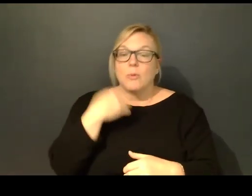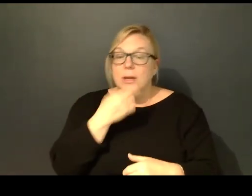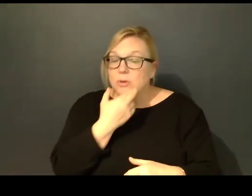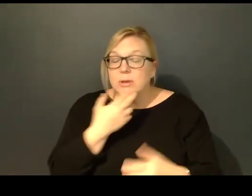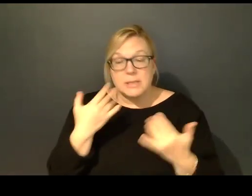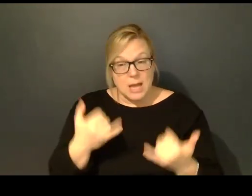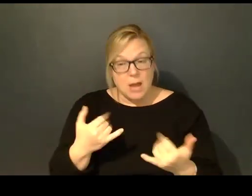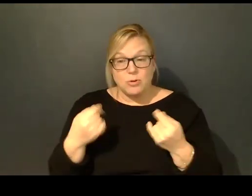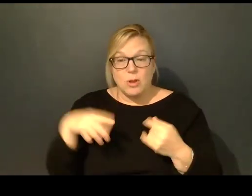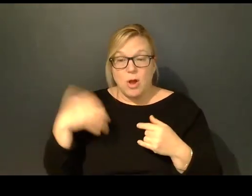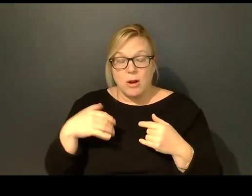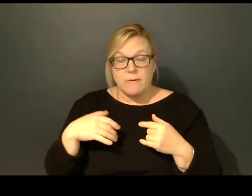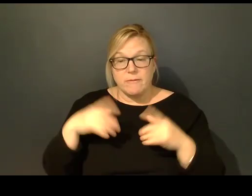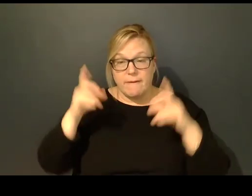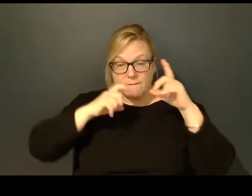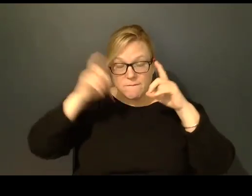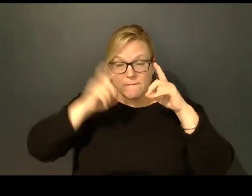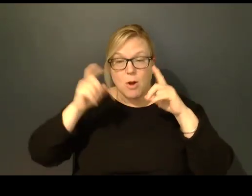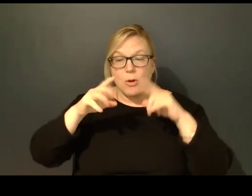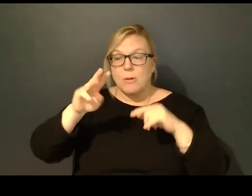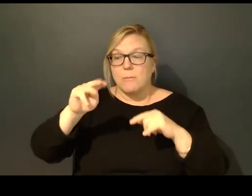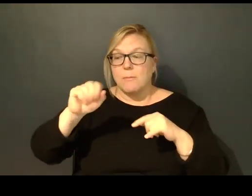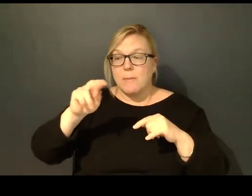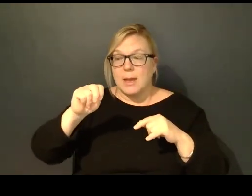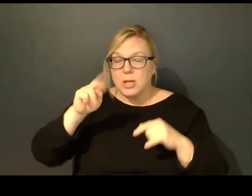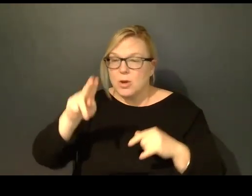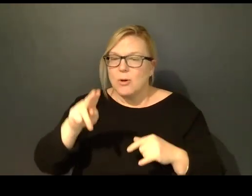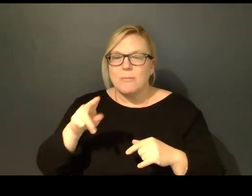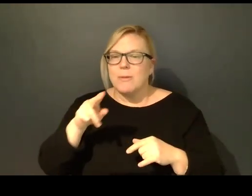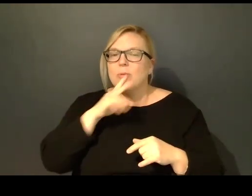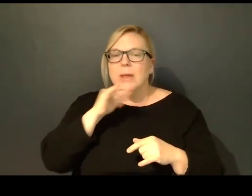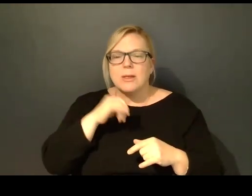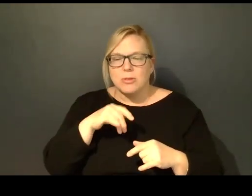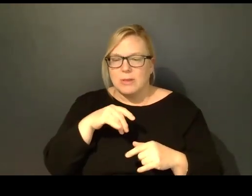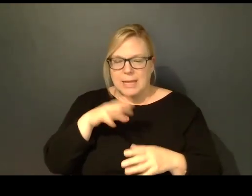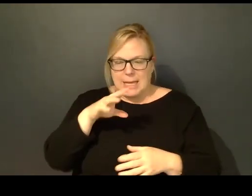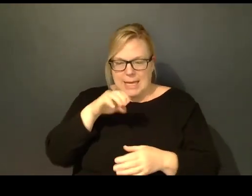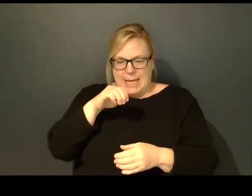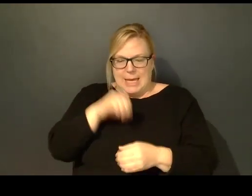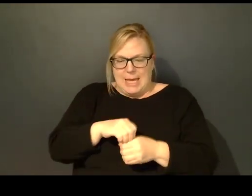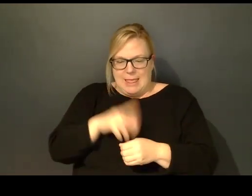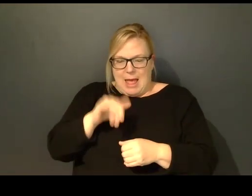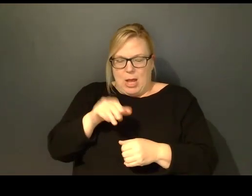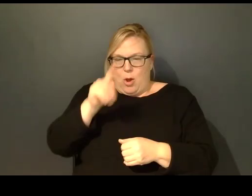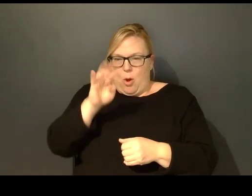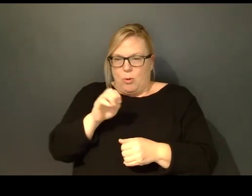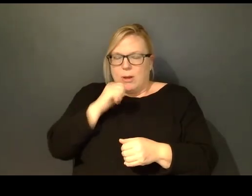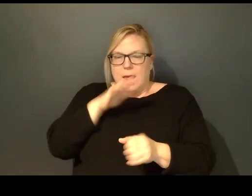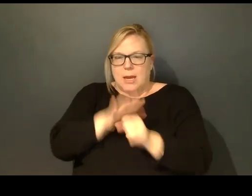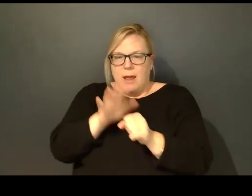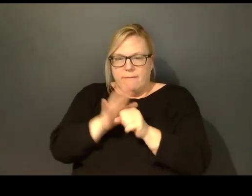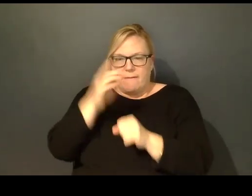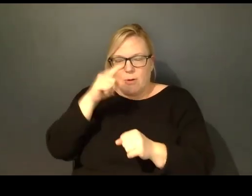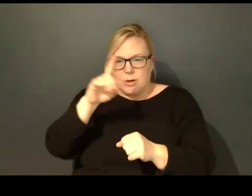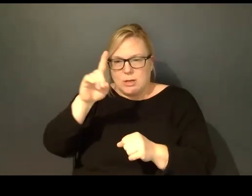now. Very rarely is there any alt text whatsoever. Yeah. And then on the other hand, ADHD rules